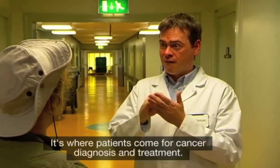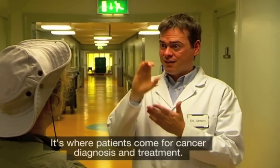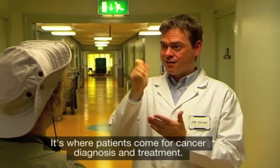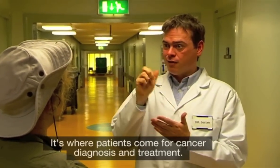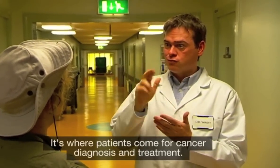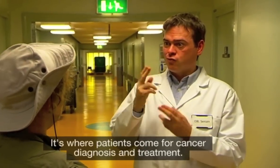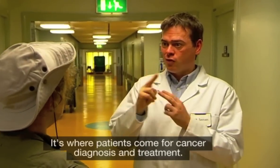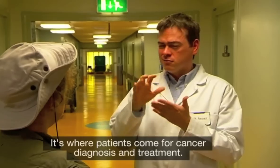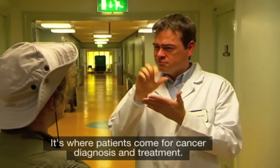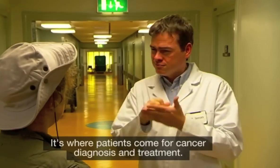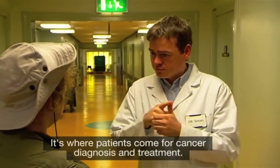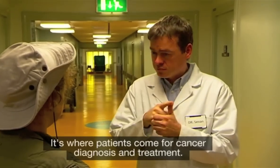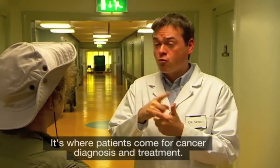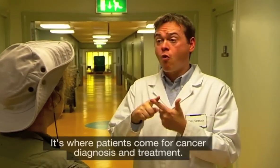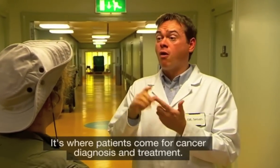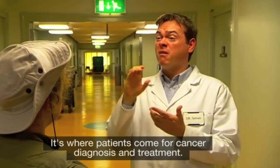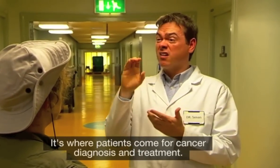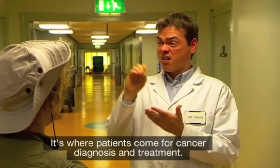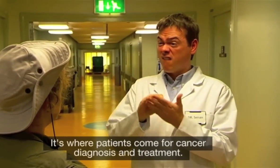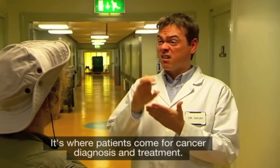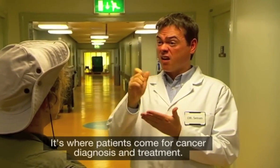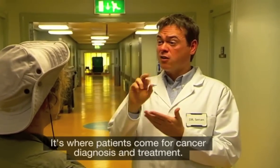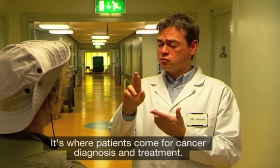where patients come for cancer diagnosis and treatment.